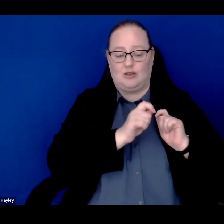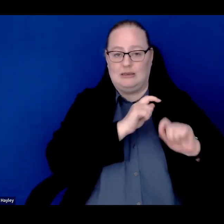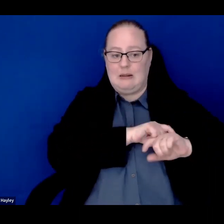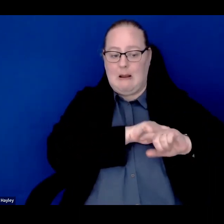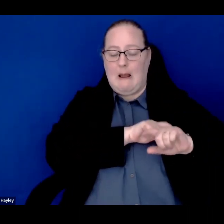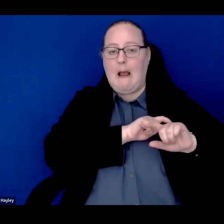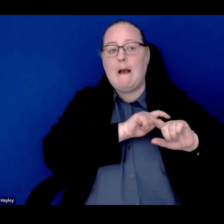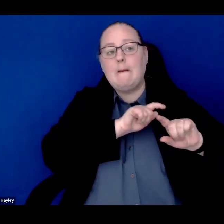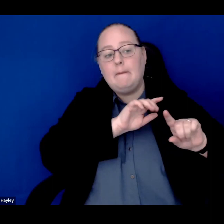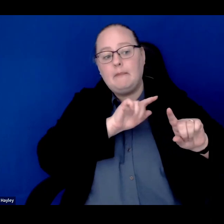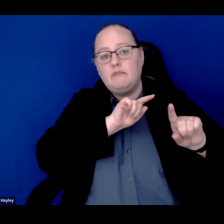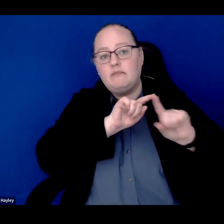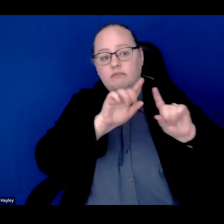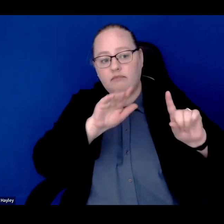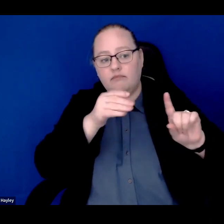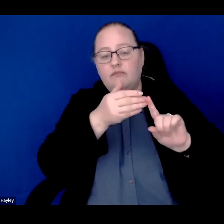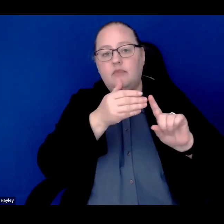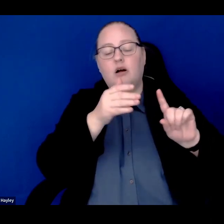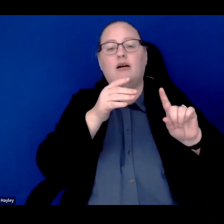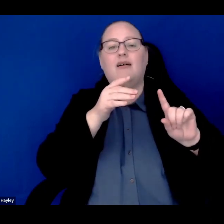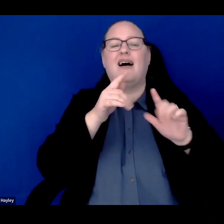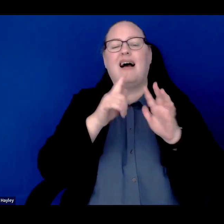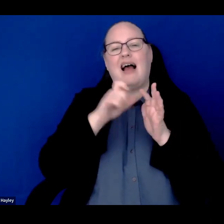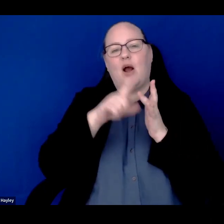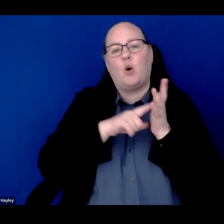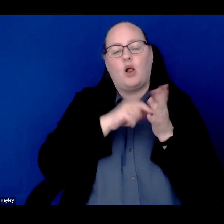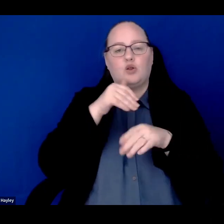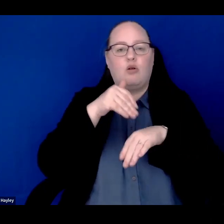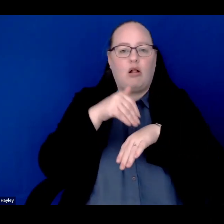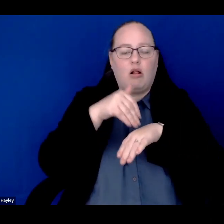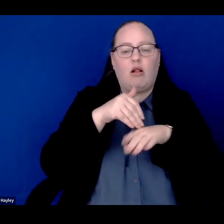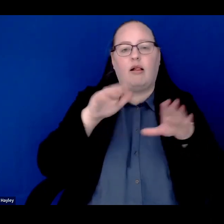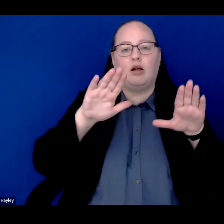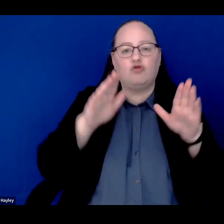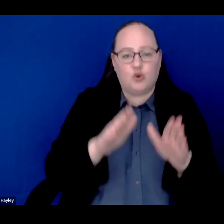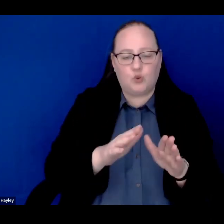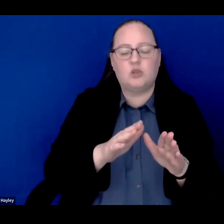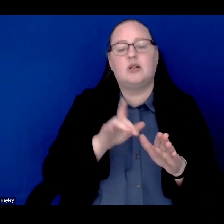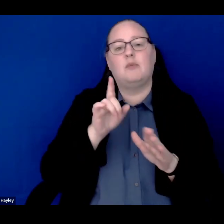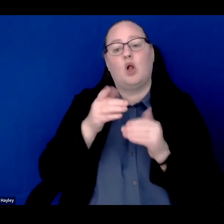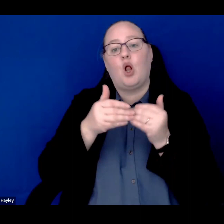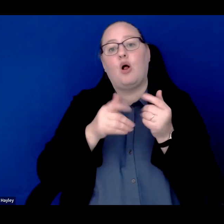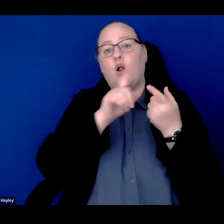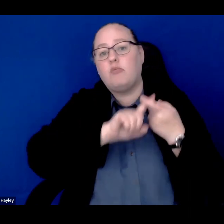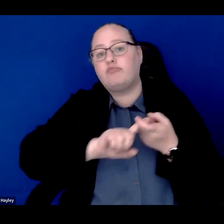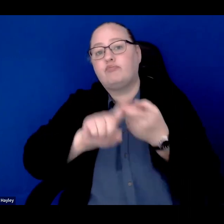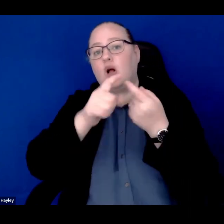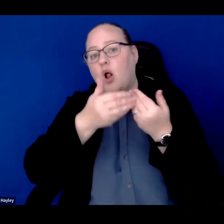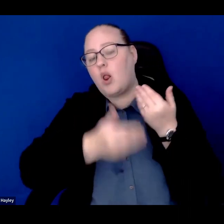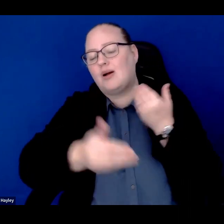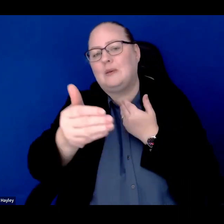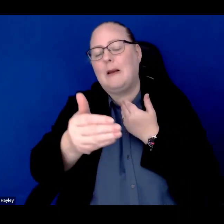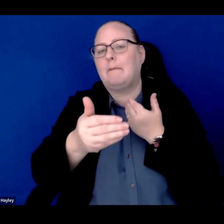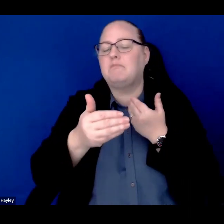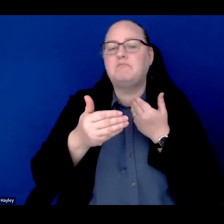lower ecological footprints. That's what we focus on. But over the long term, that's not really a societal model. But living within the donut, you